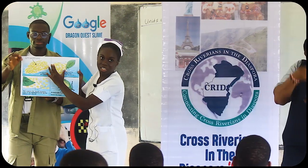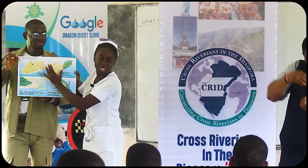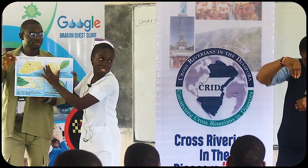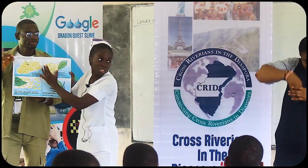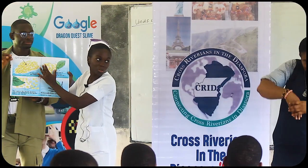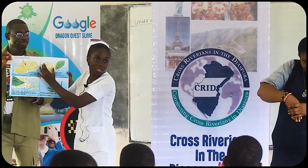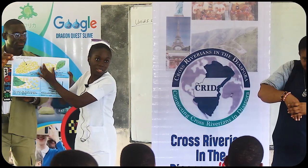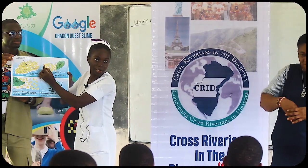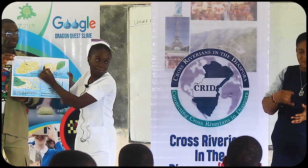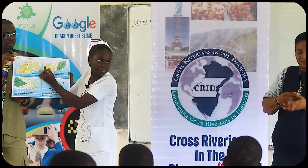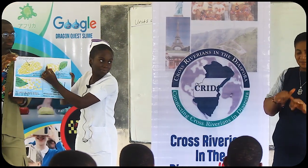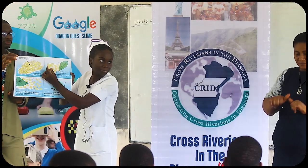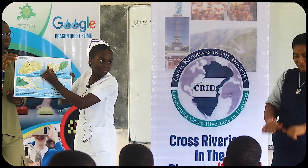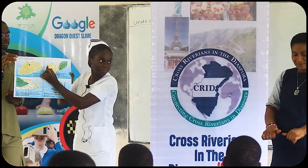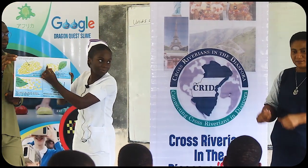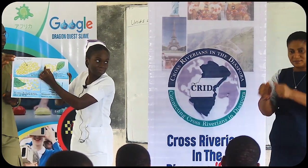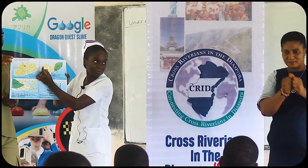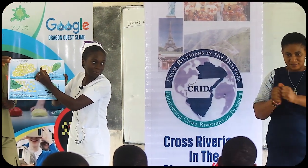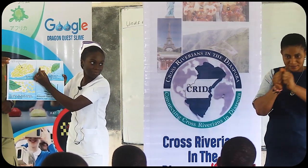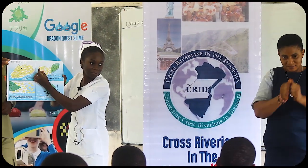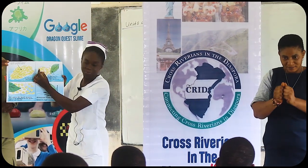so that they can stay together